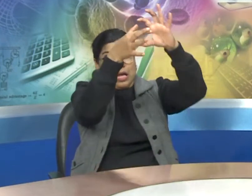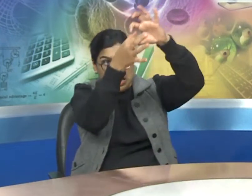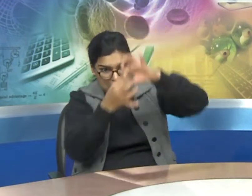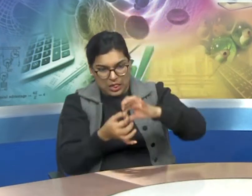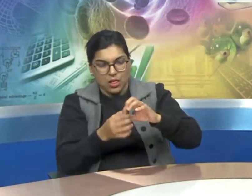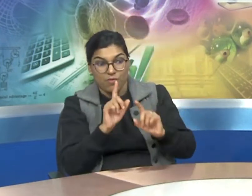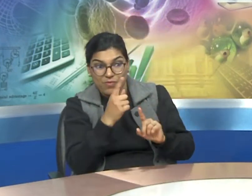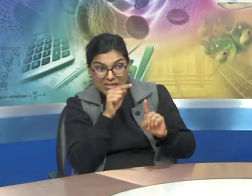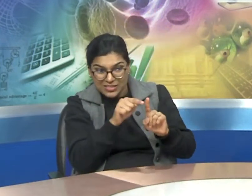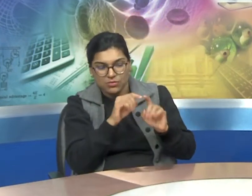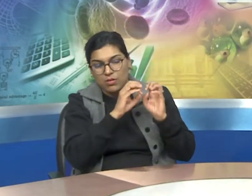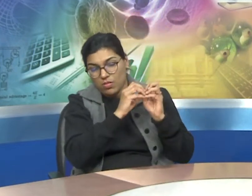That portion is used for